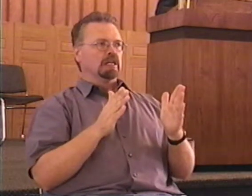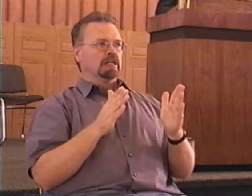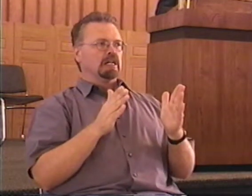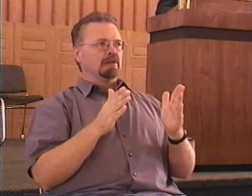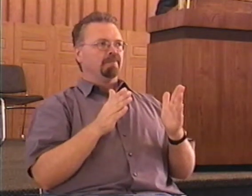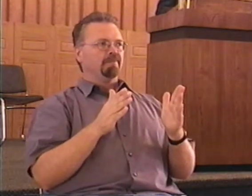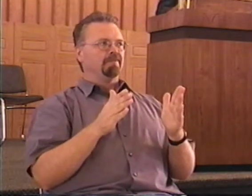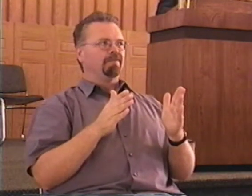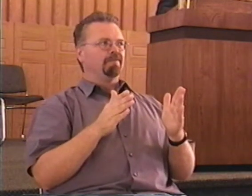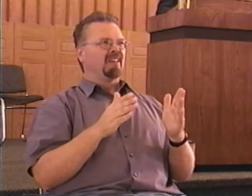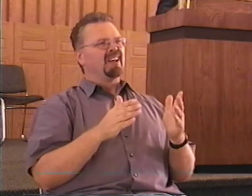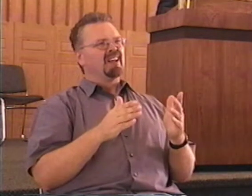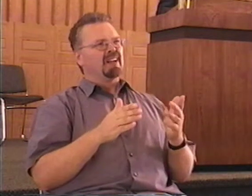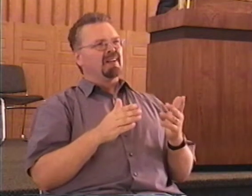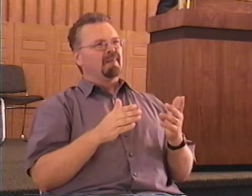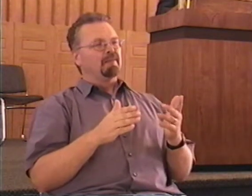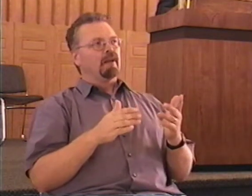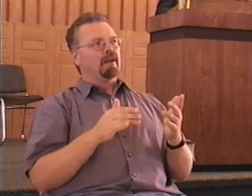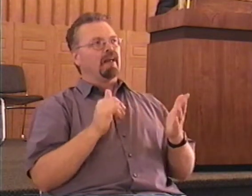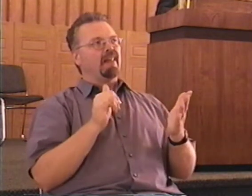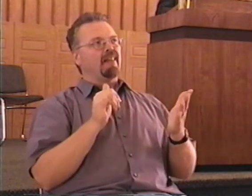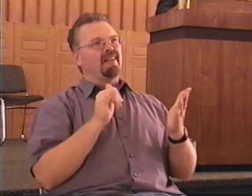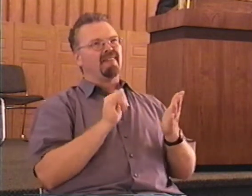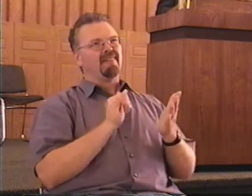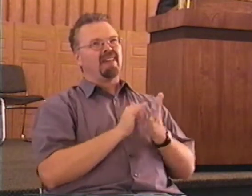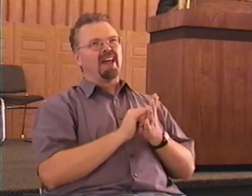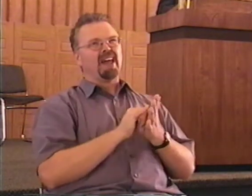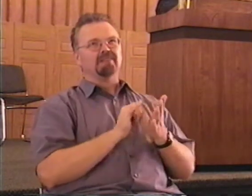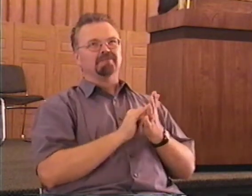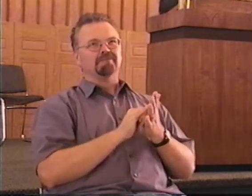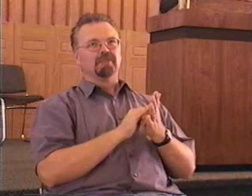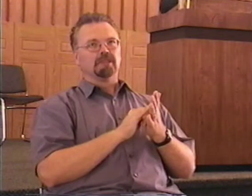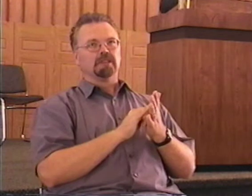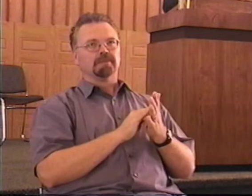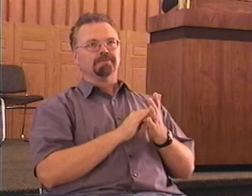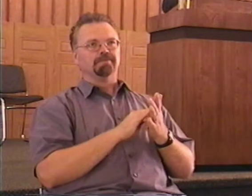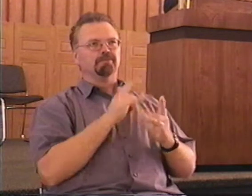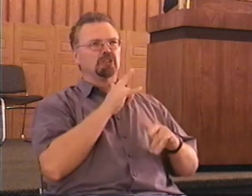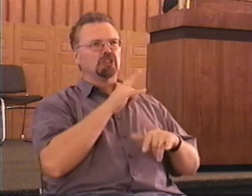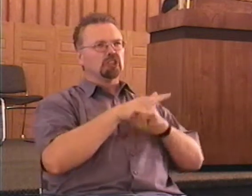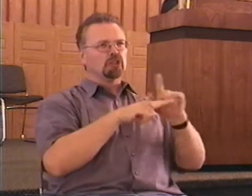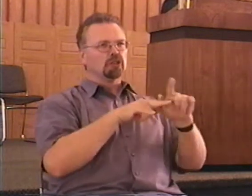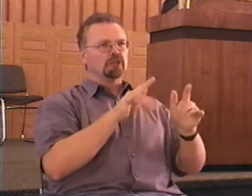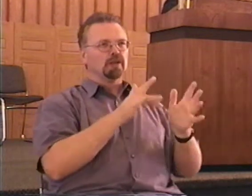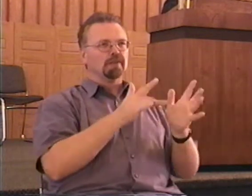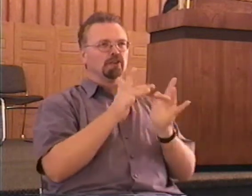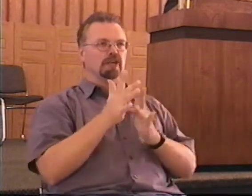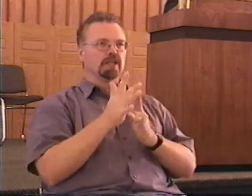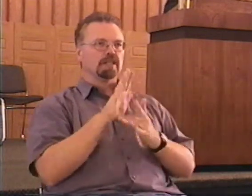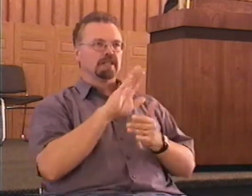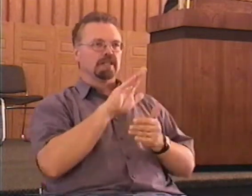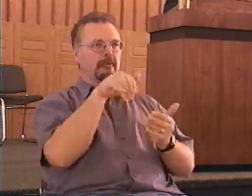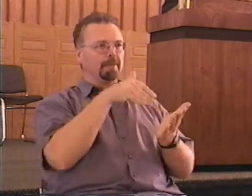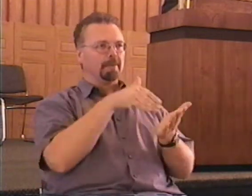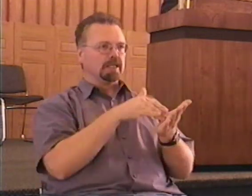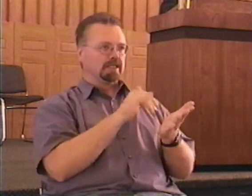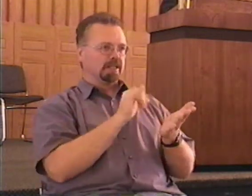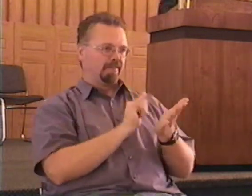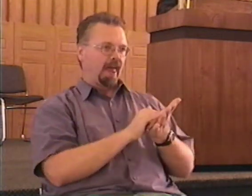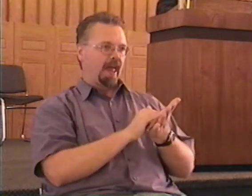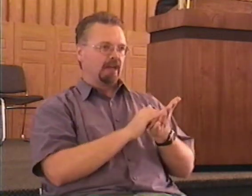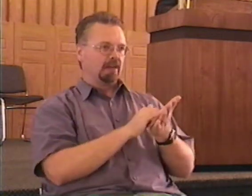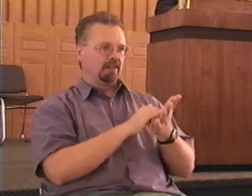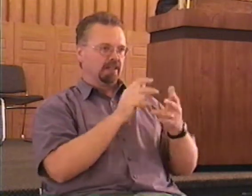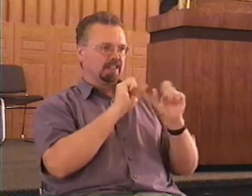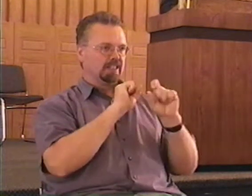assailing of Jesus that then took place. And somehow within the midst of that